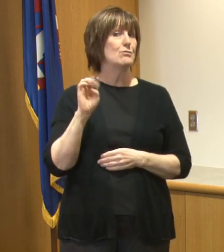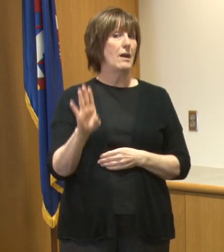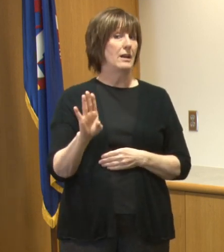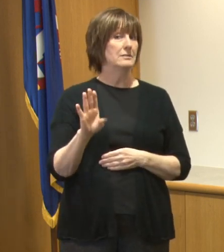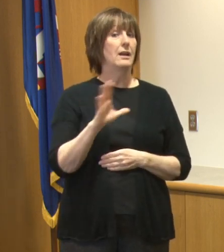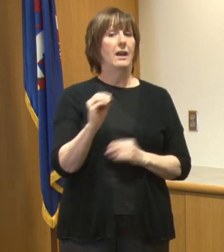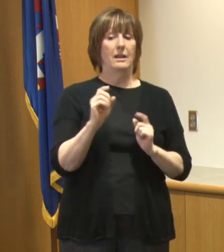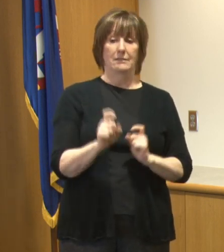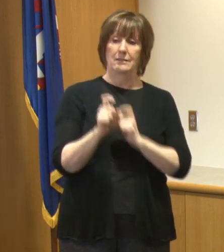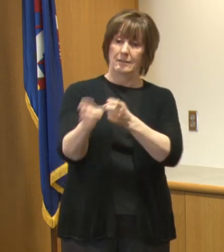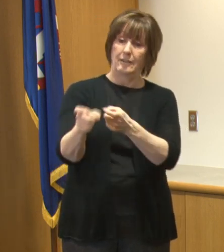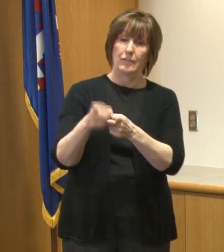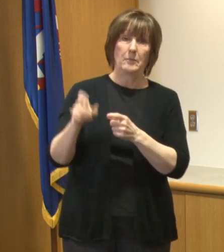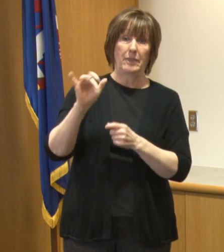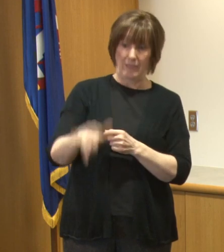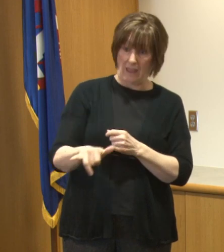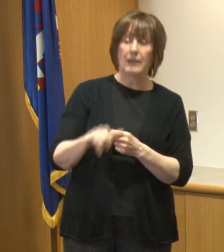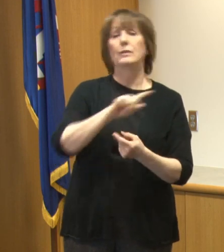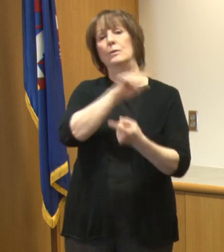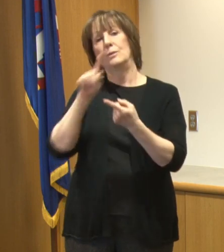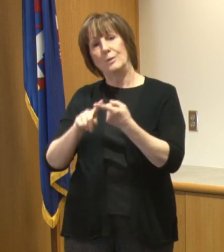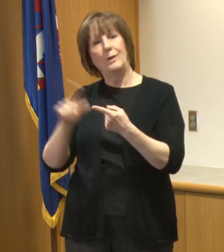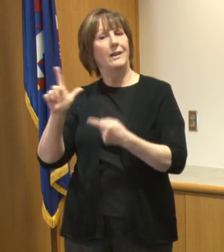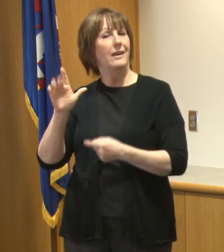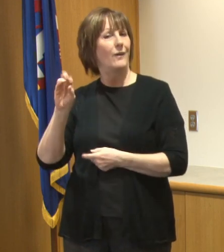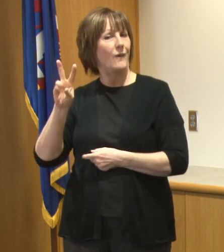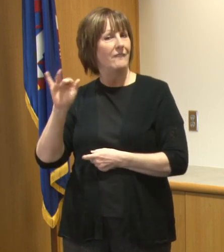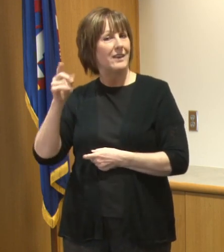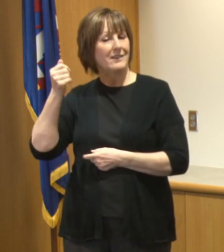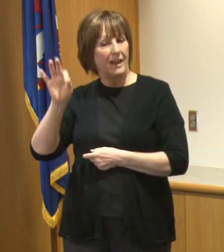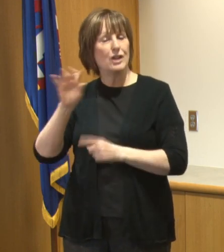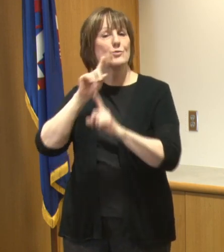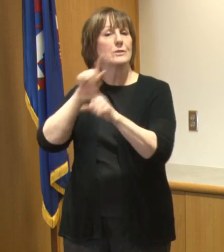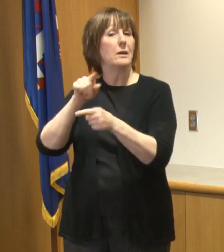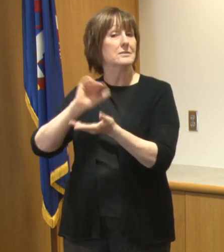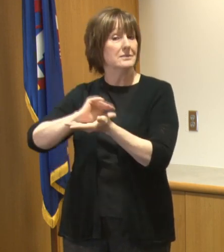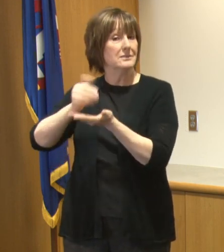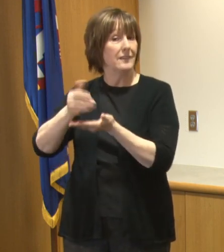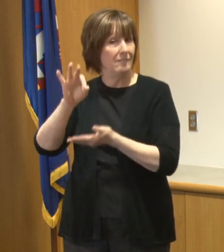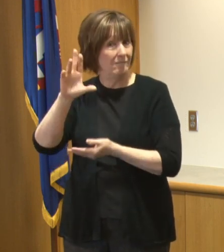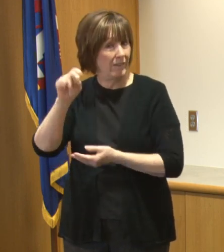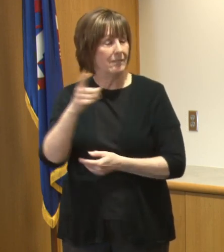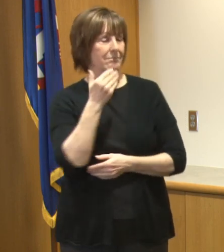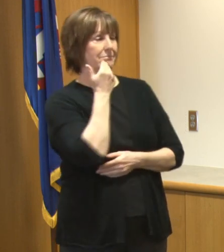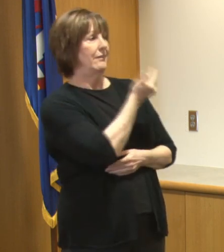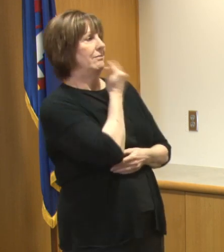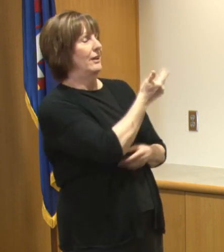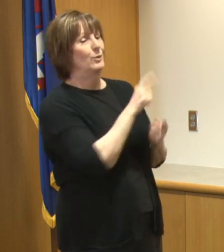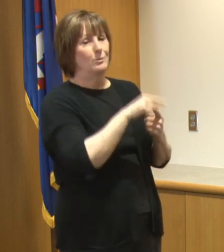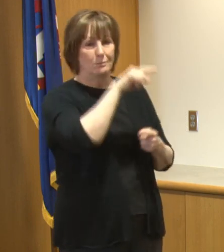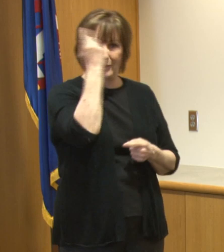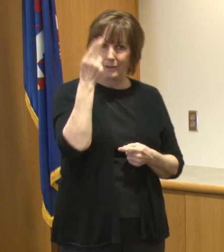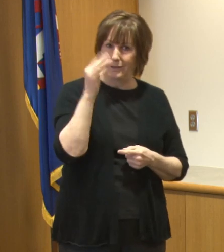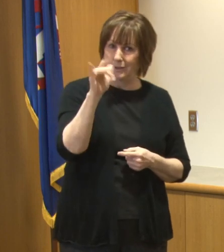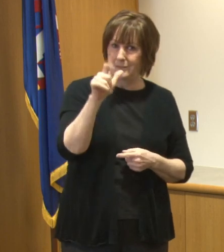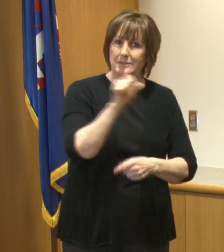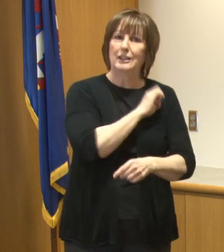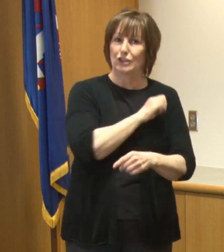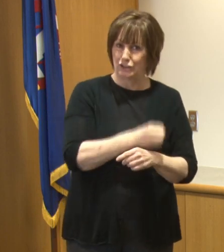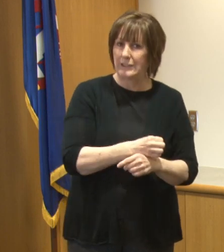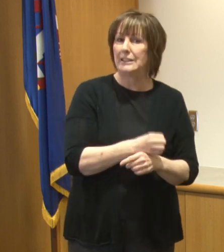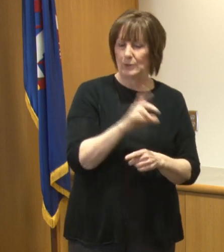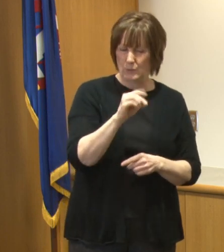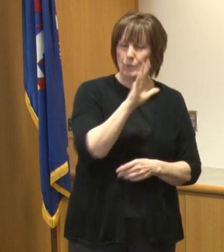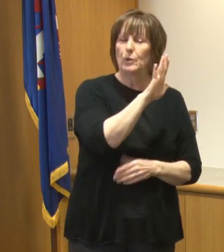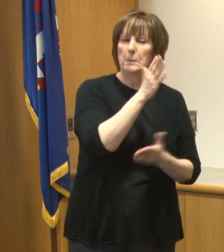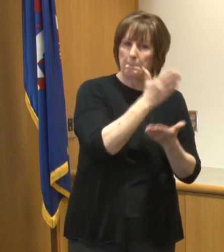and a contribution from that pot to the Lincoln COVID-19 Response Fund. Thank you to Black Hills Energy for